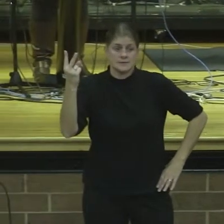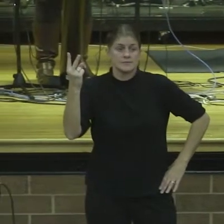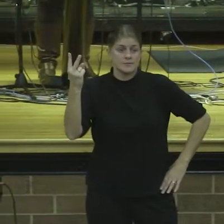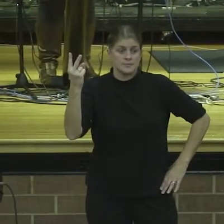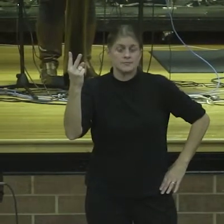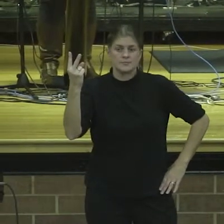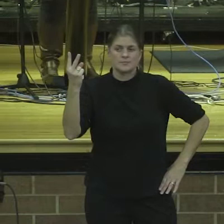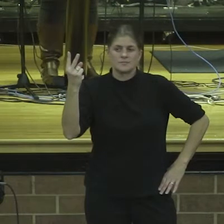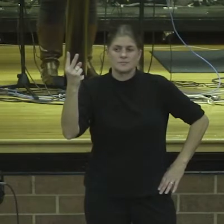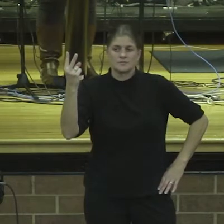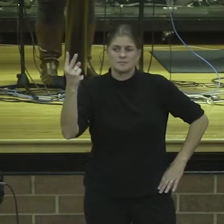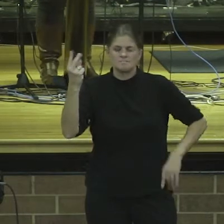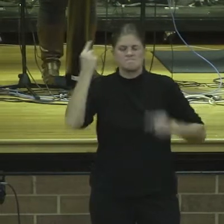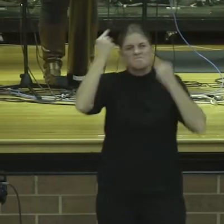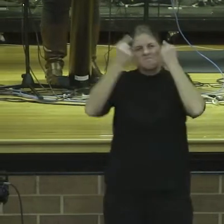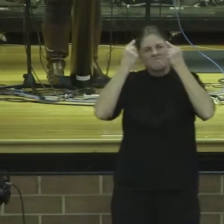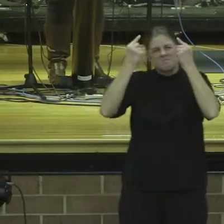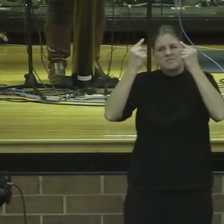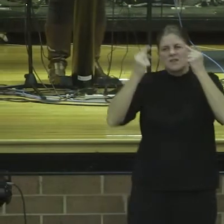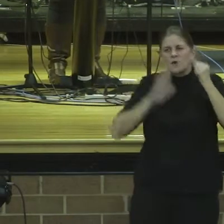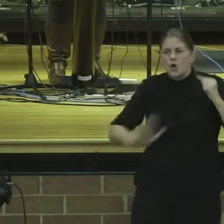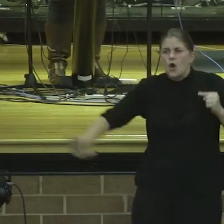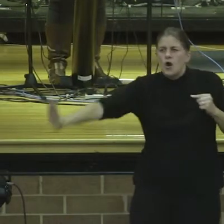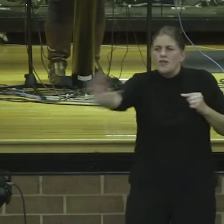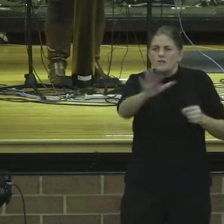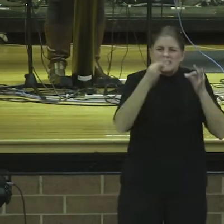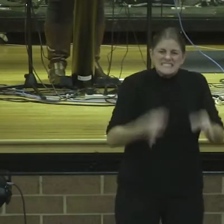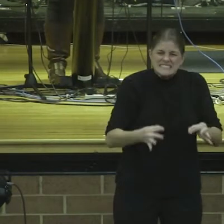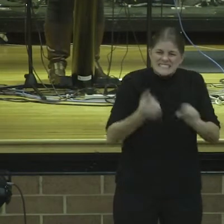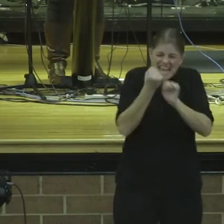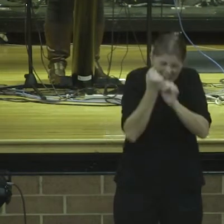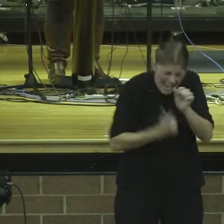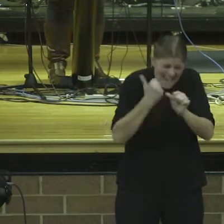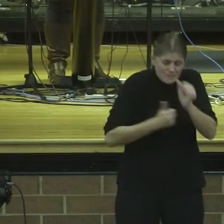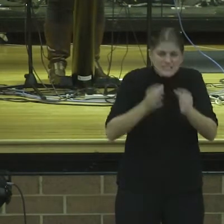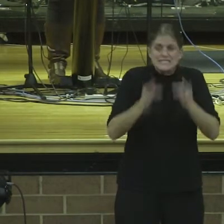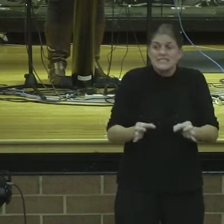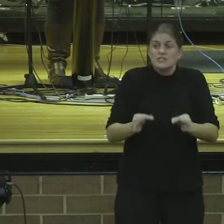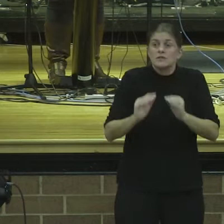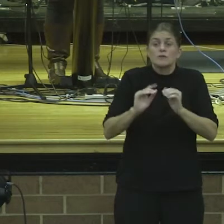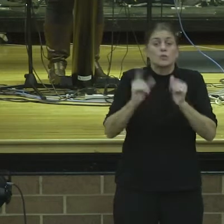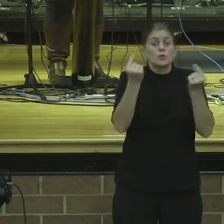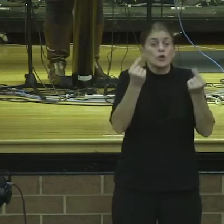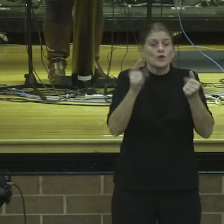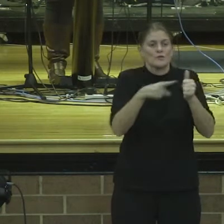Imagine what could happen if in all of your decision-making you brought it through prayer and then